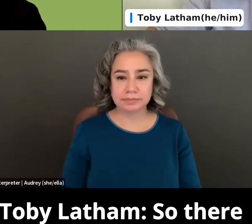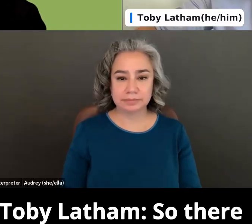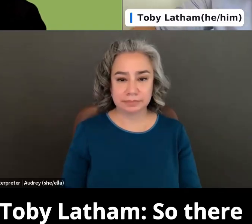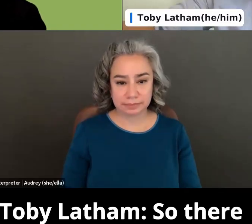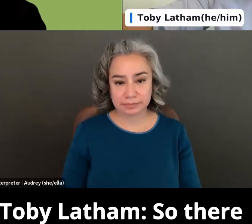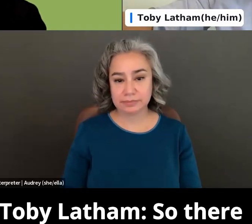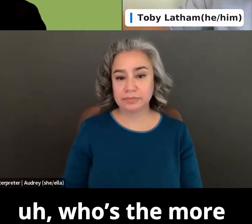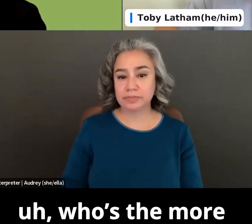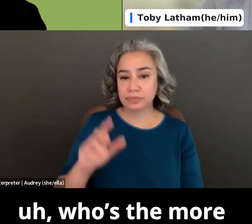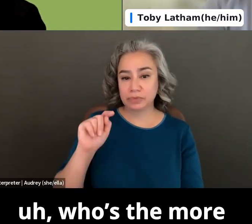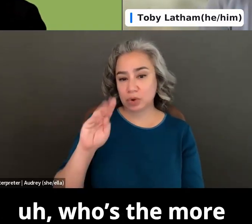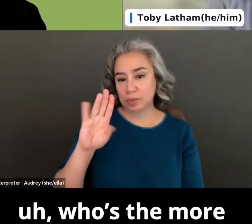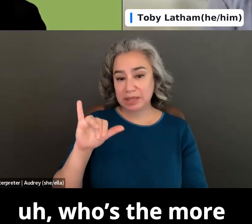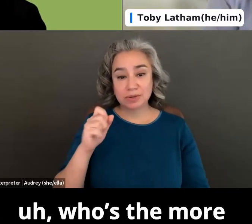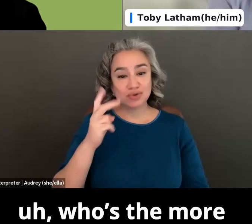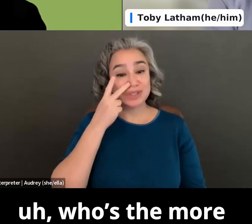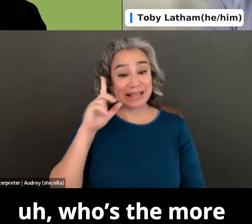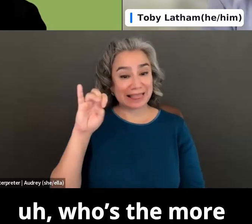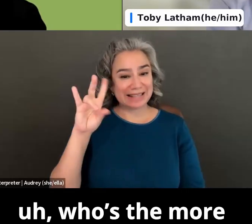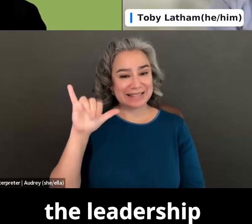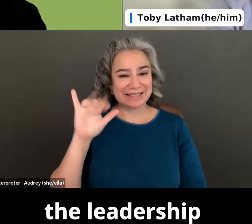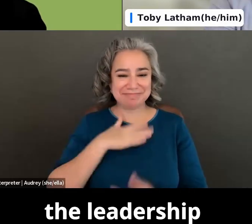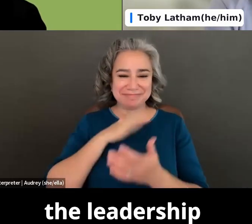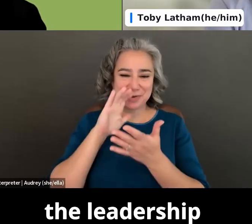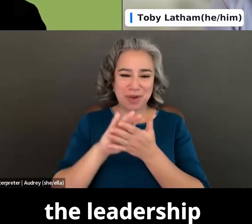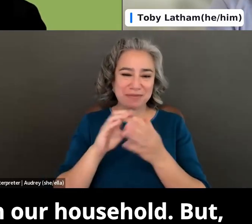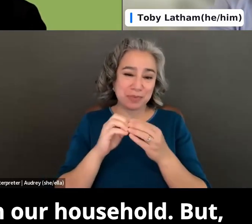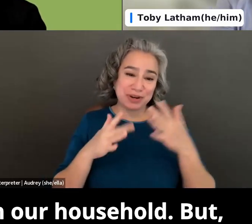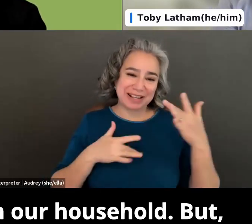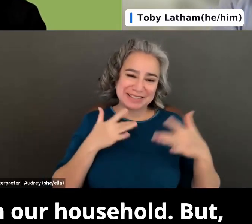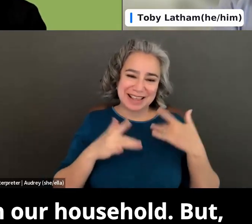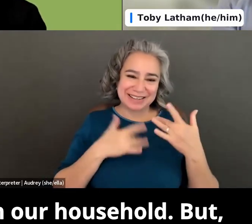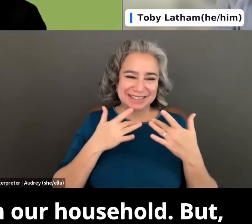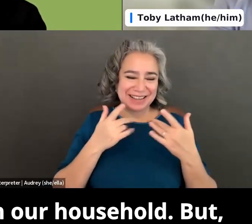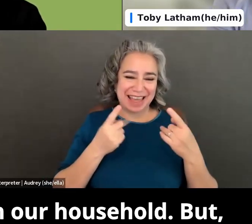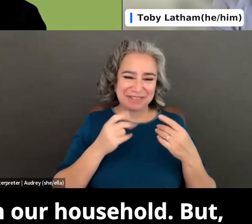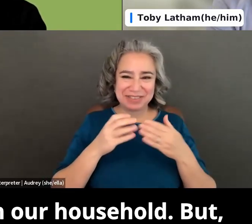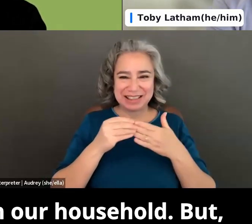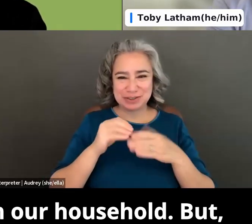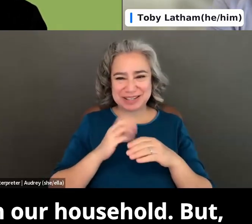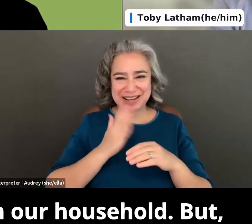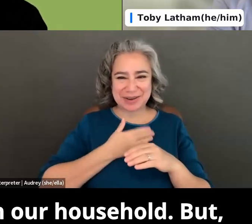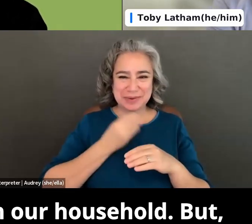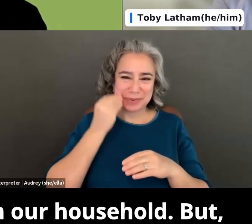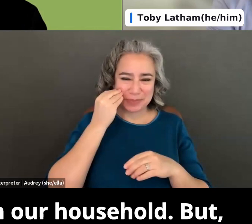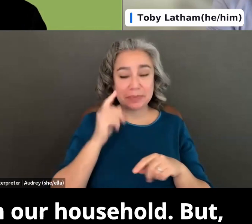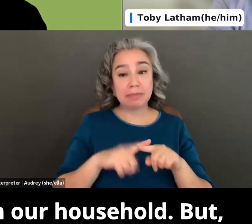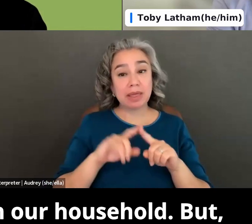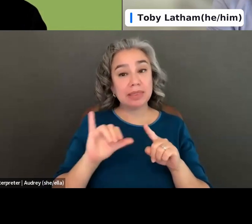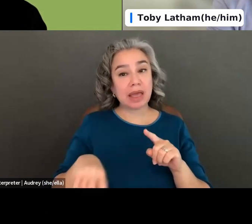So there you got to see Lindsay, who's the more exciting half of the leadership in our household. But that